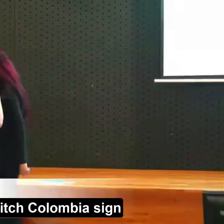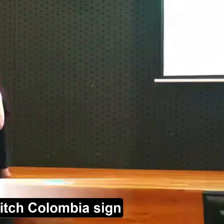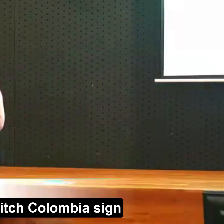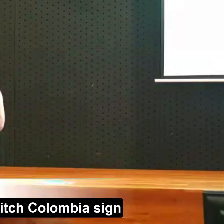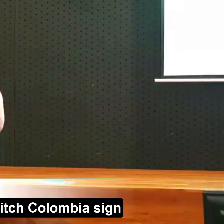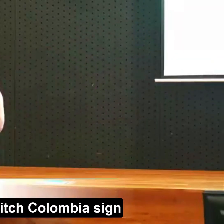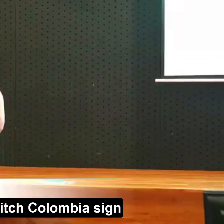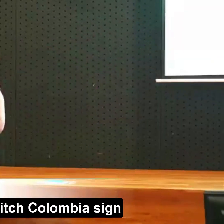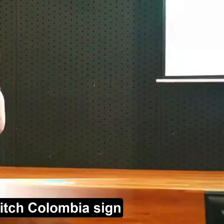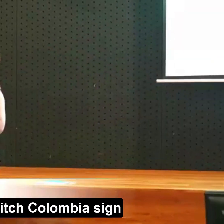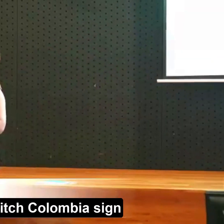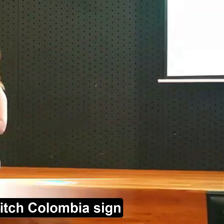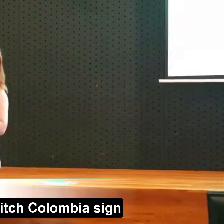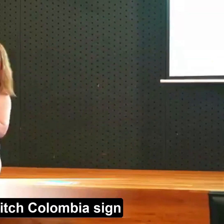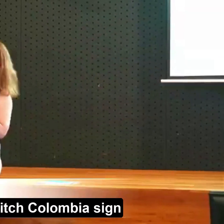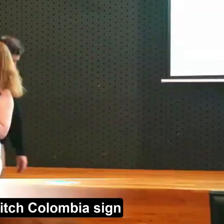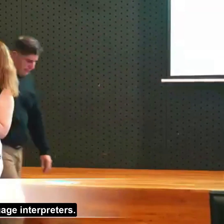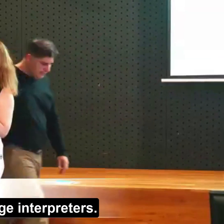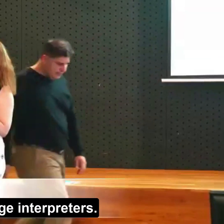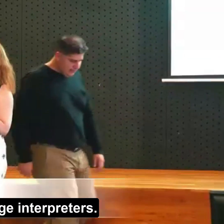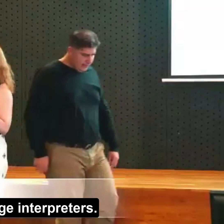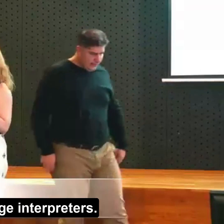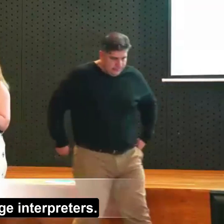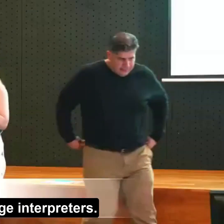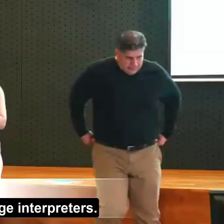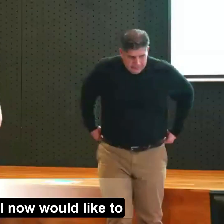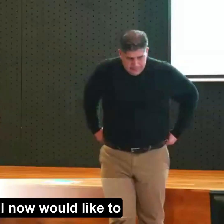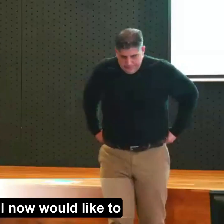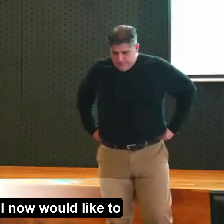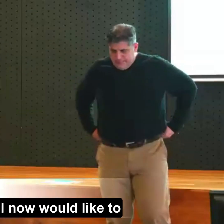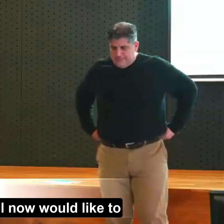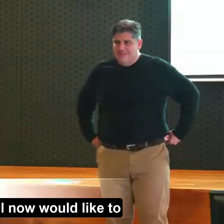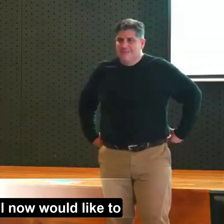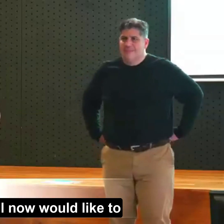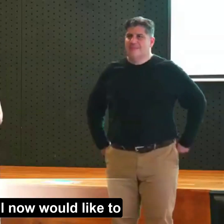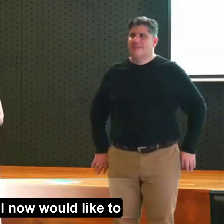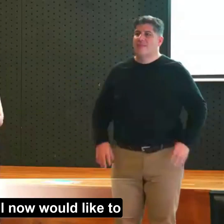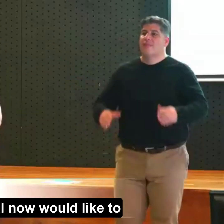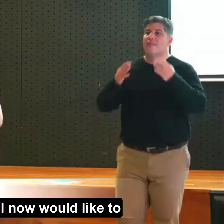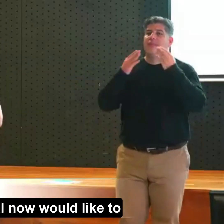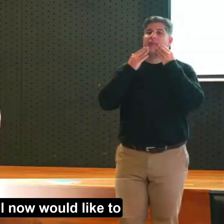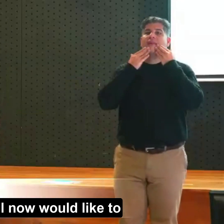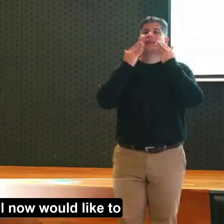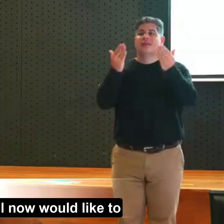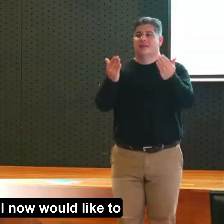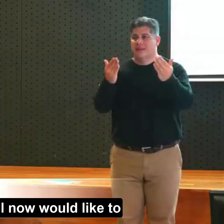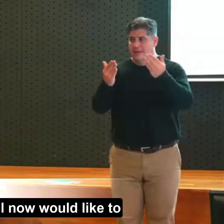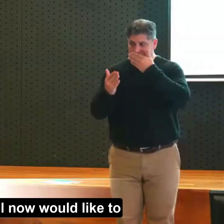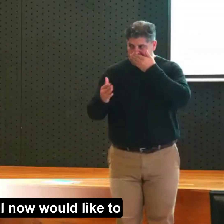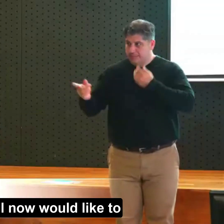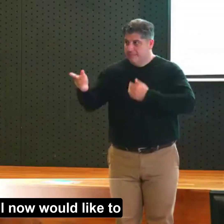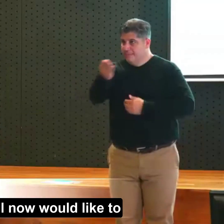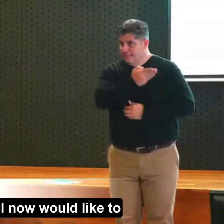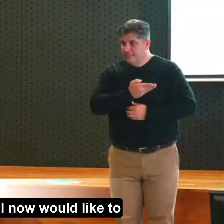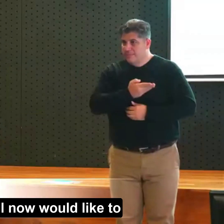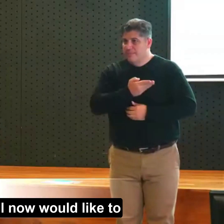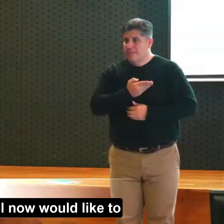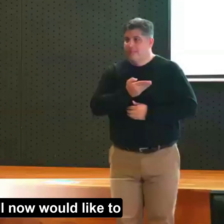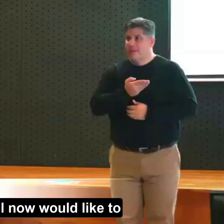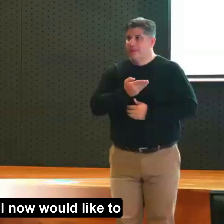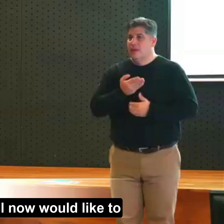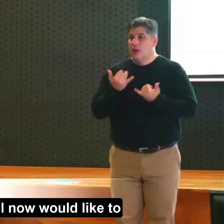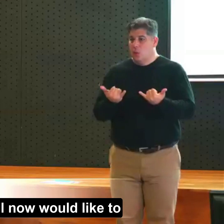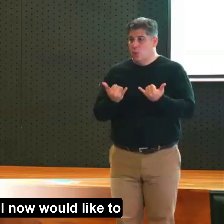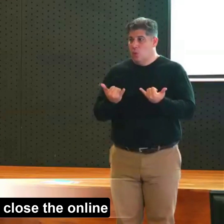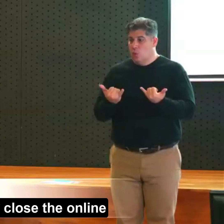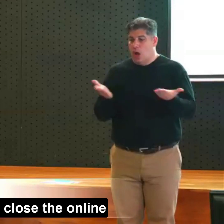Time to switch. Colombian Sign Language interpreters. And we will now